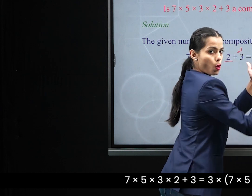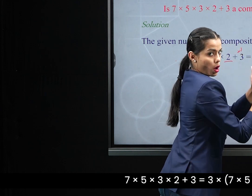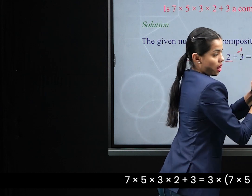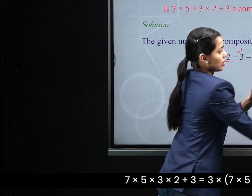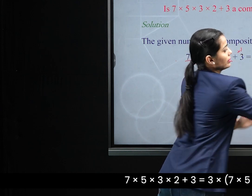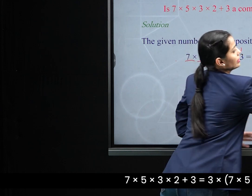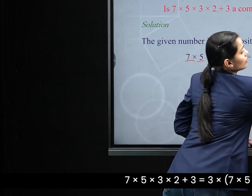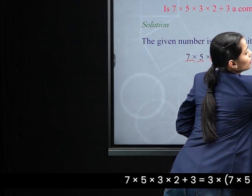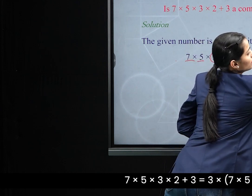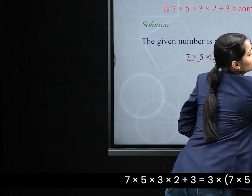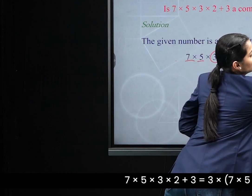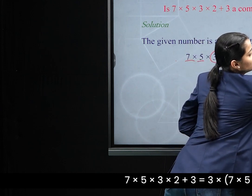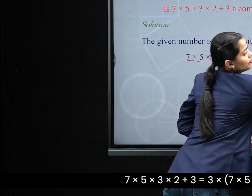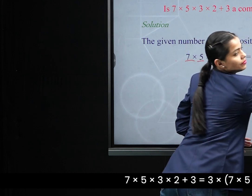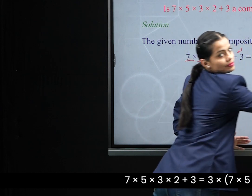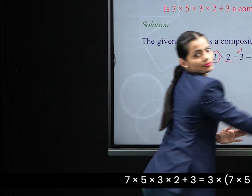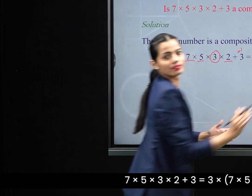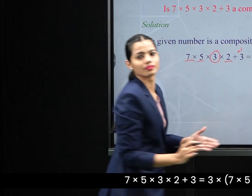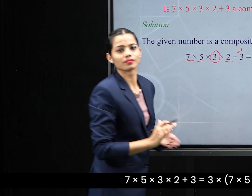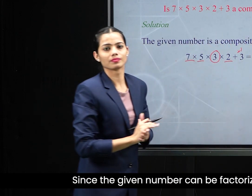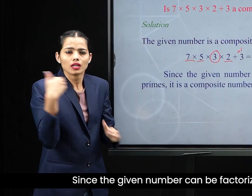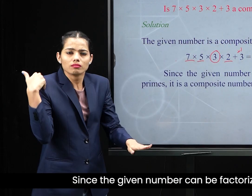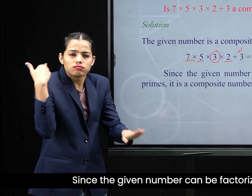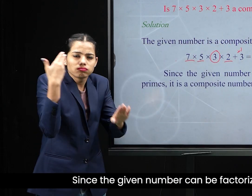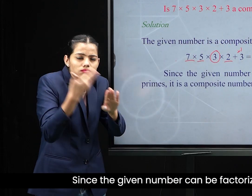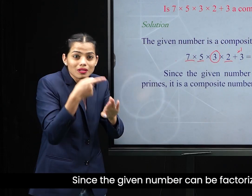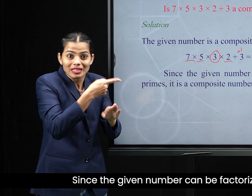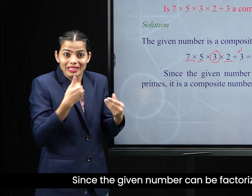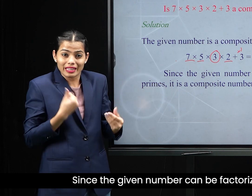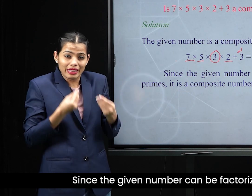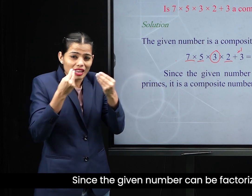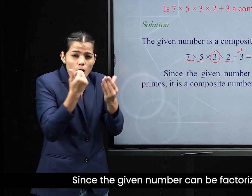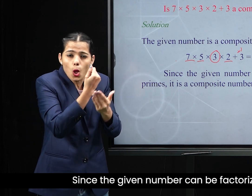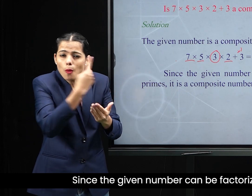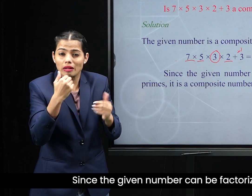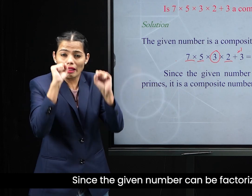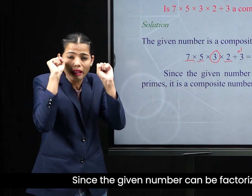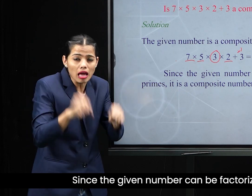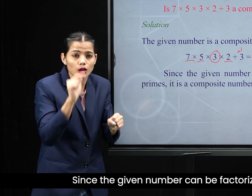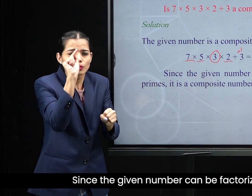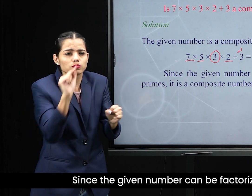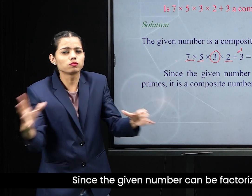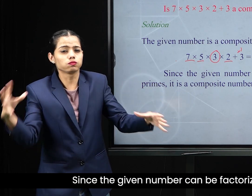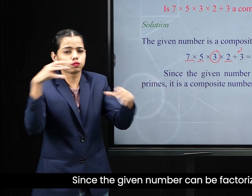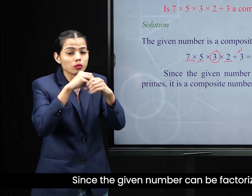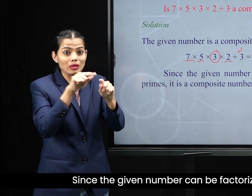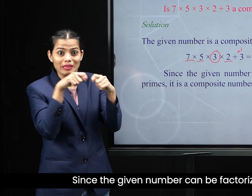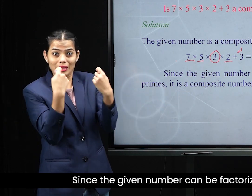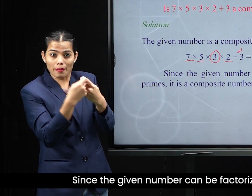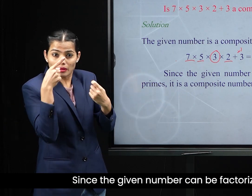Since the given number can be factorized in terms of 2